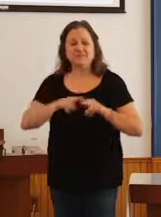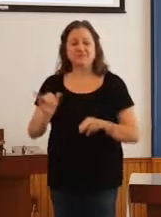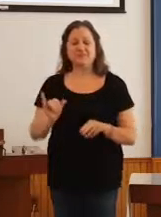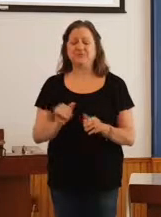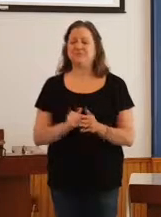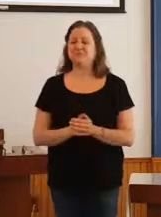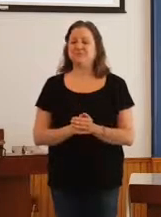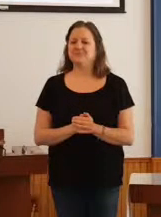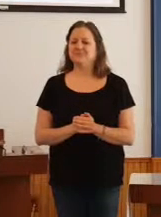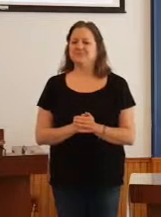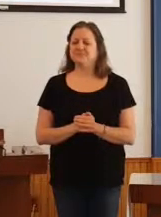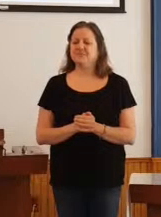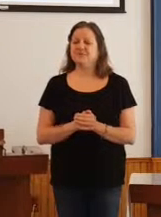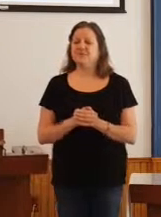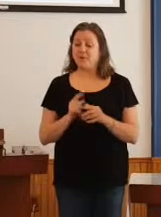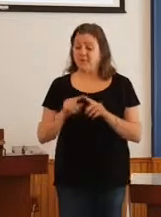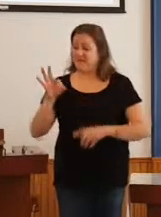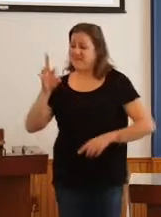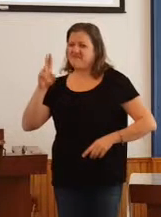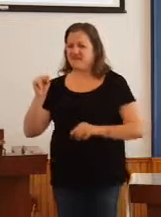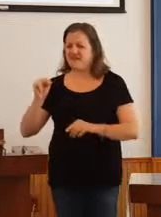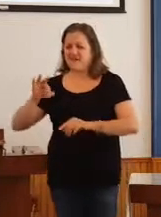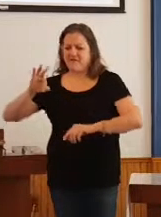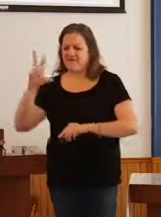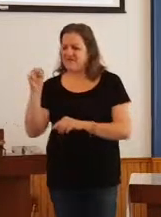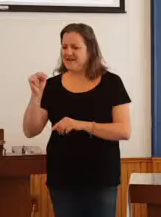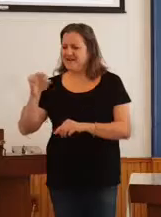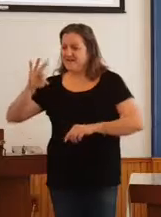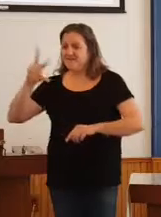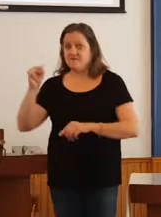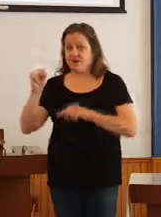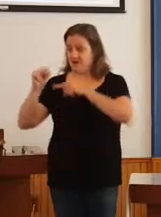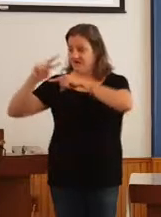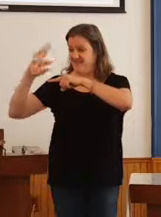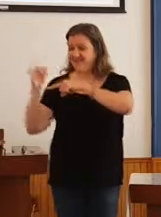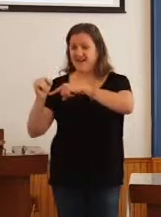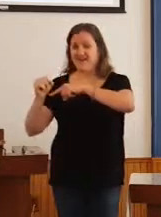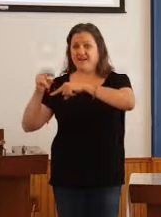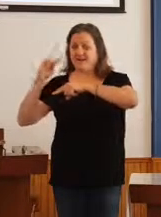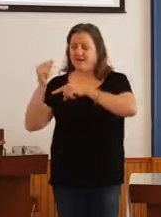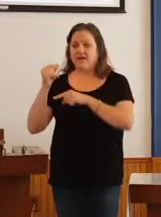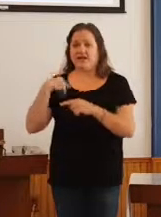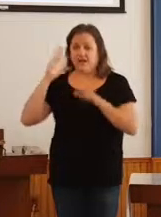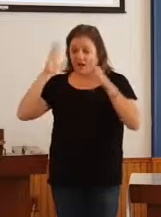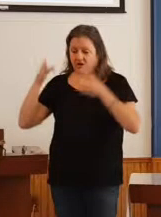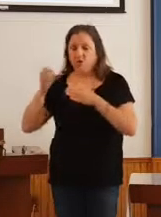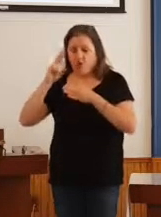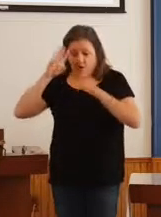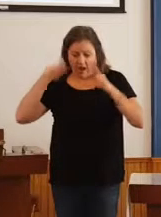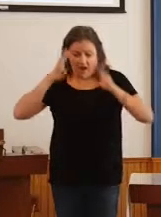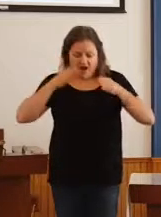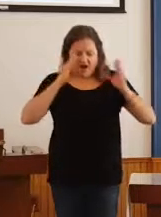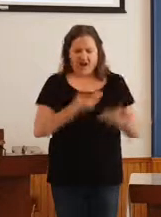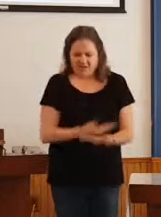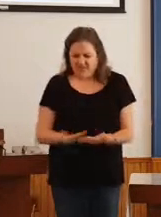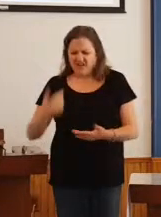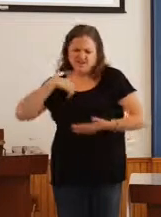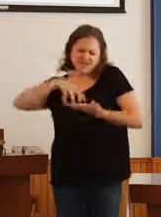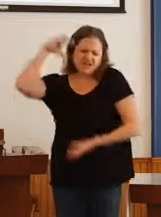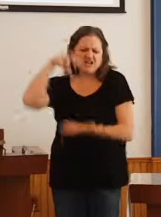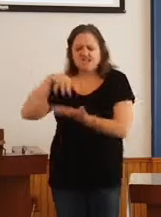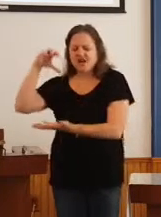But when that becomes your primary focus in life. When you become obsessed with these things. When you engage